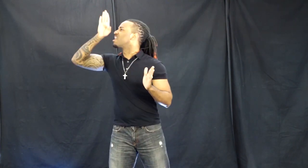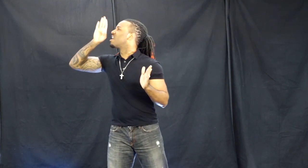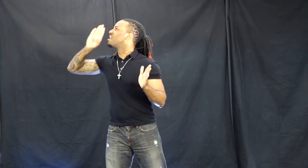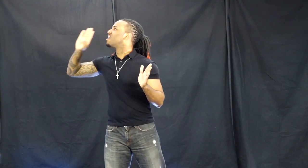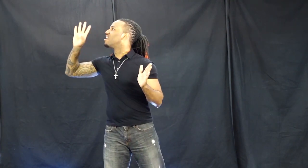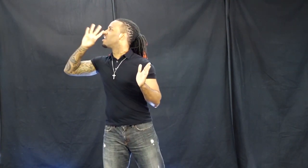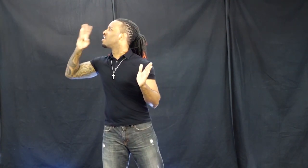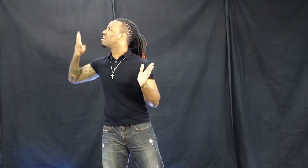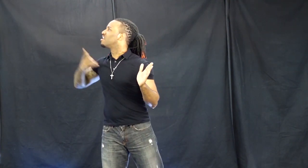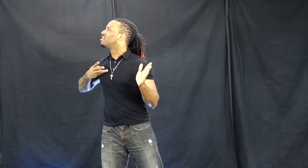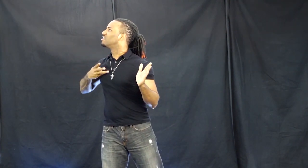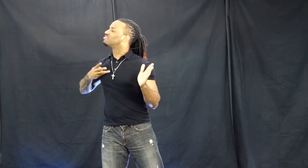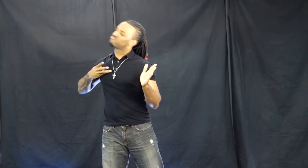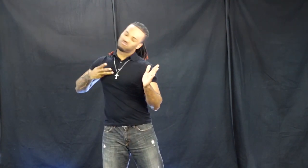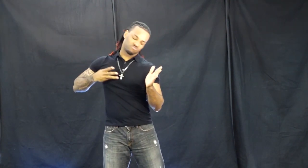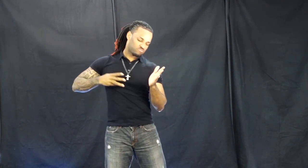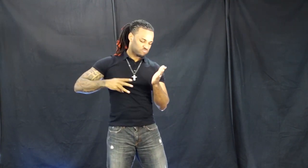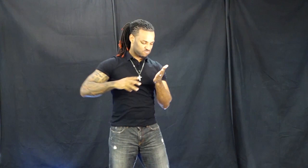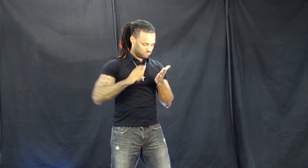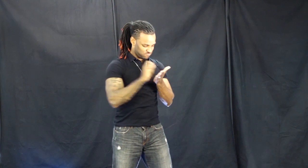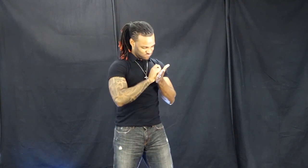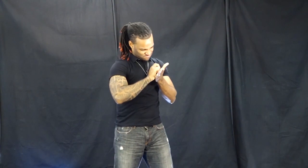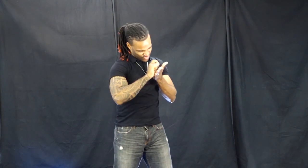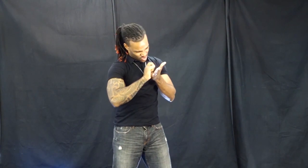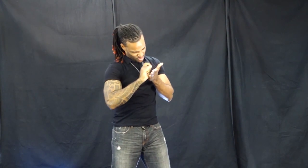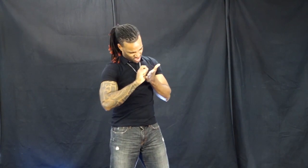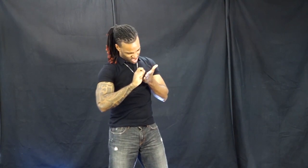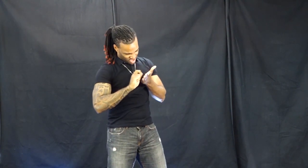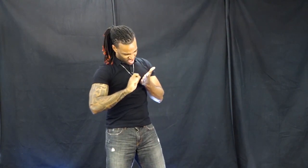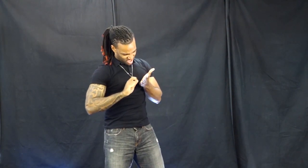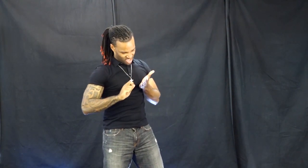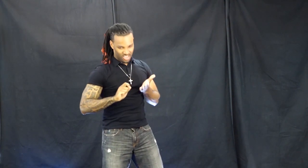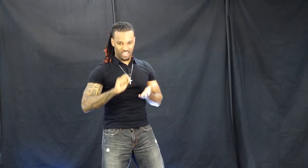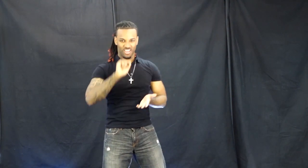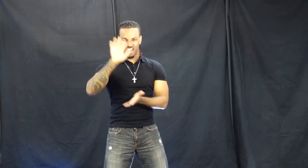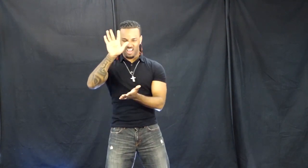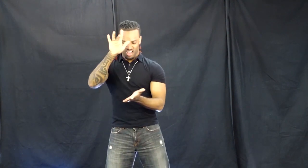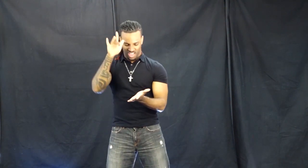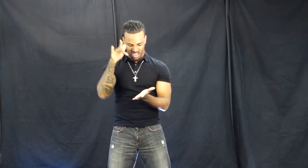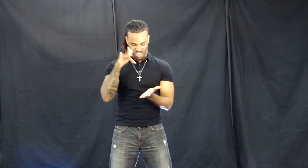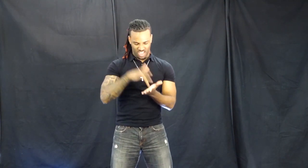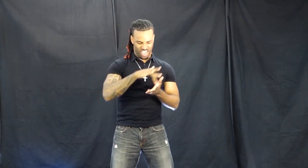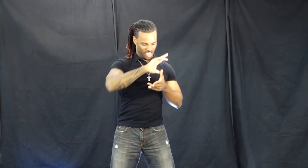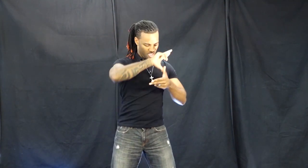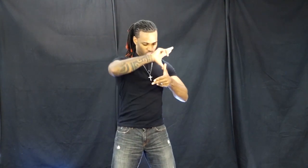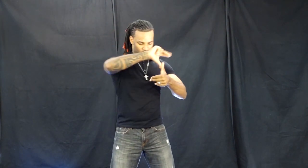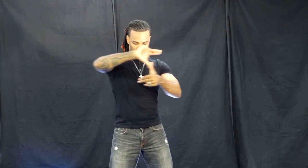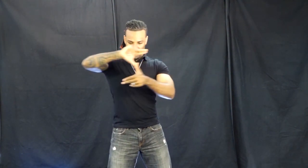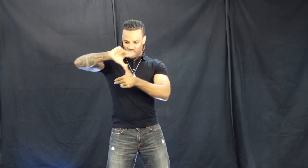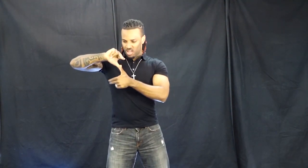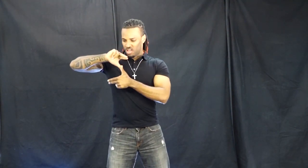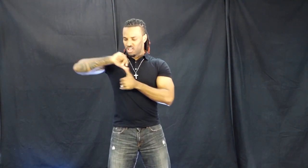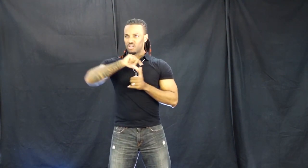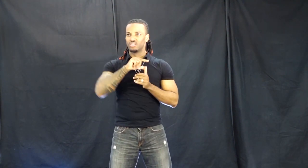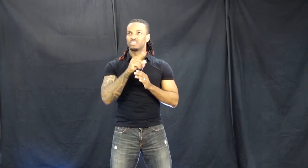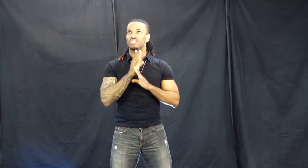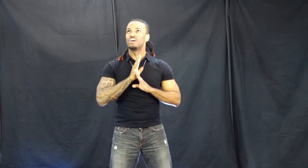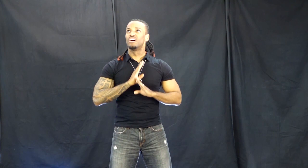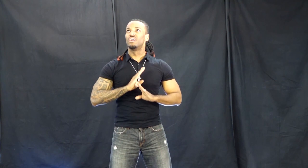God were met with indifference, I picked up a pen, I wrote my own deliverance. In the eye of a hurricane there is